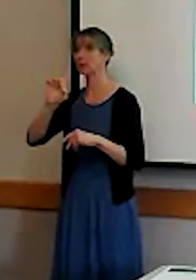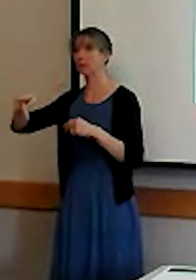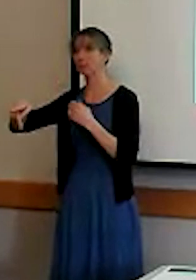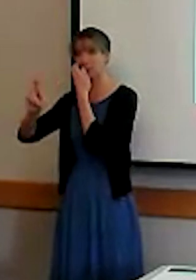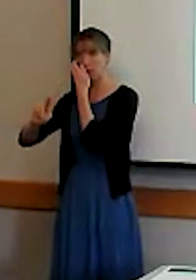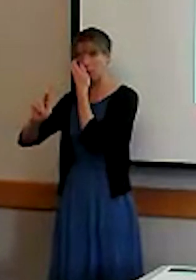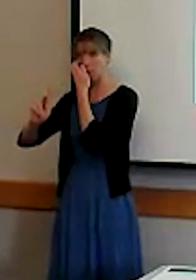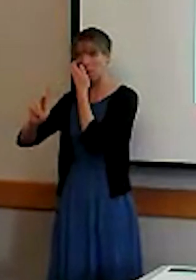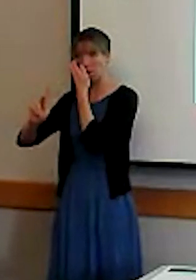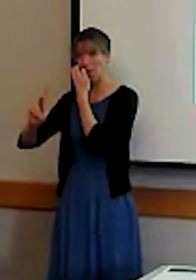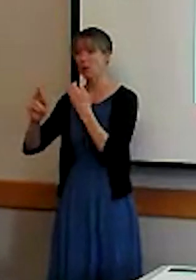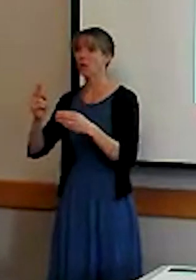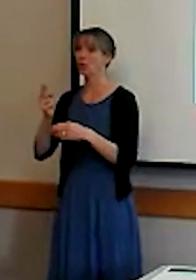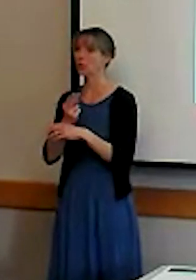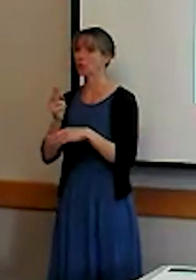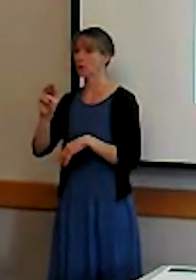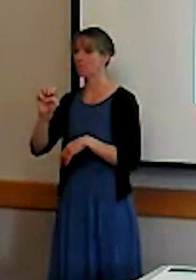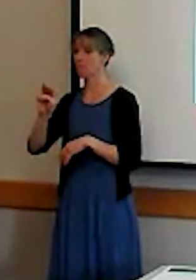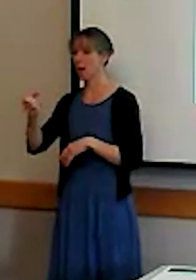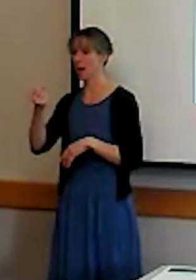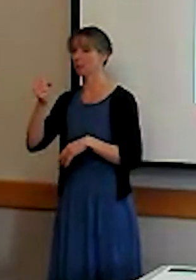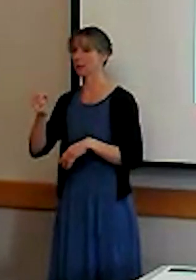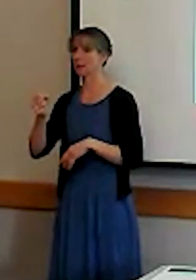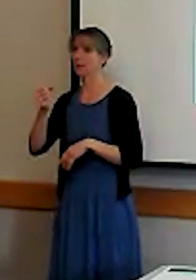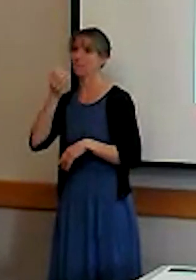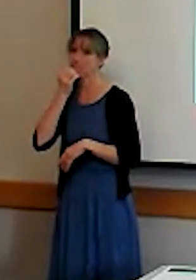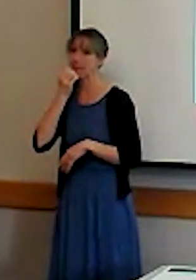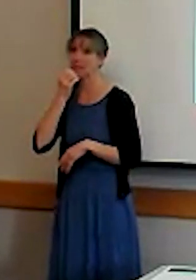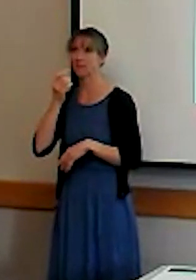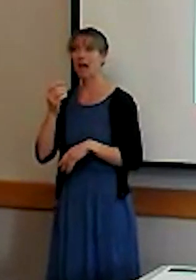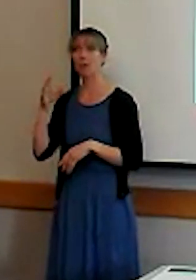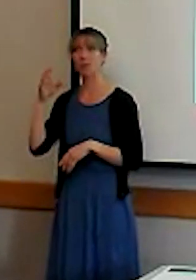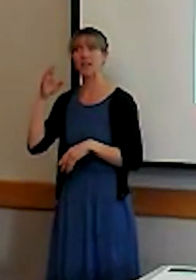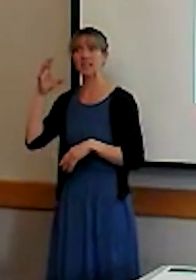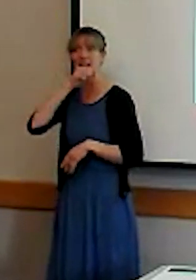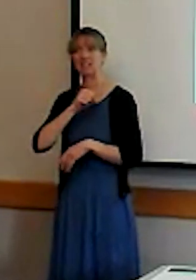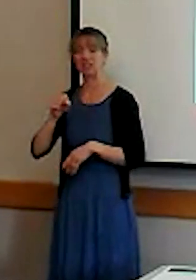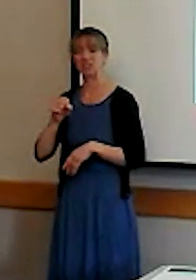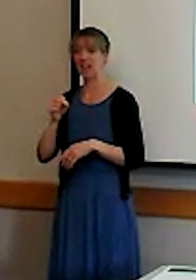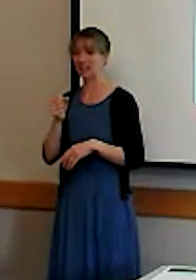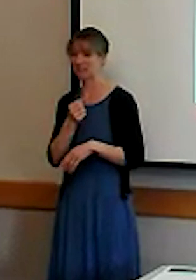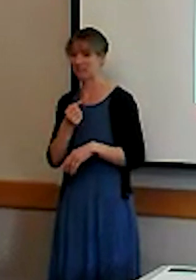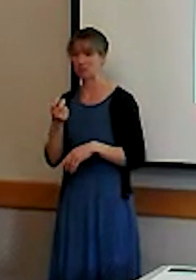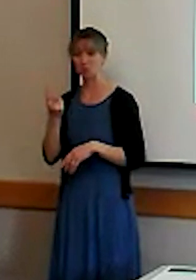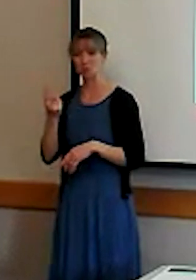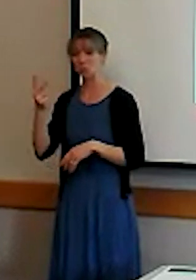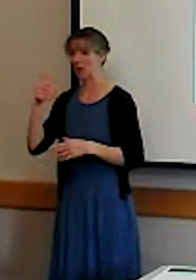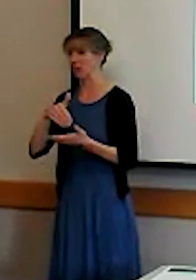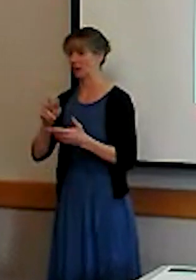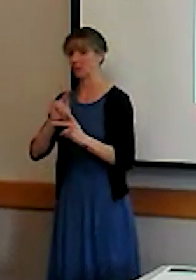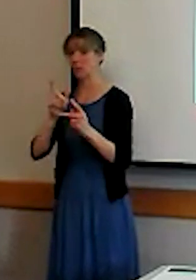DDP program who are on Mom's Meals. And I imagine there's several thousand folks who are